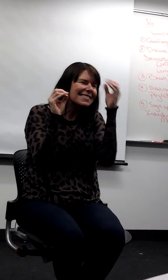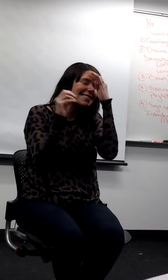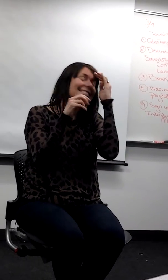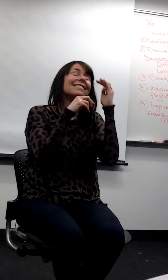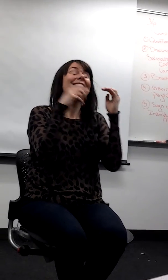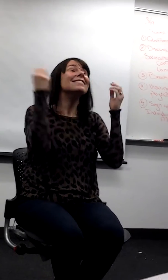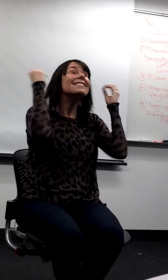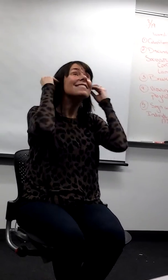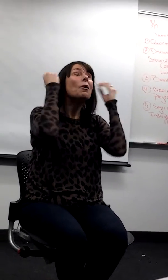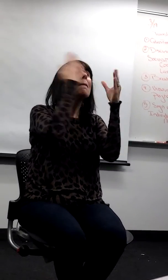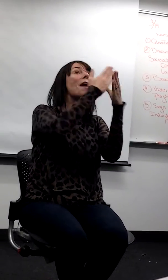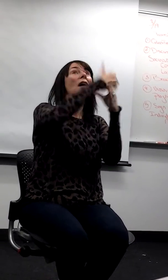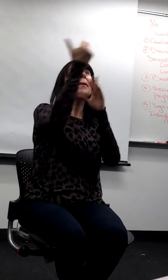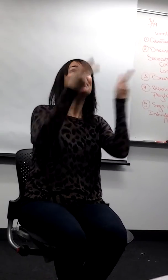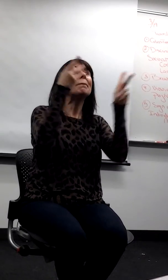I couldn't hear anything.